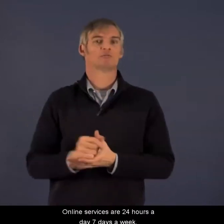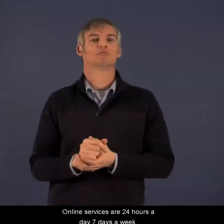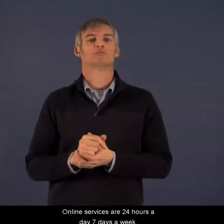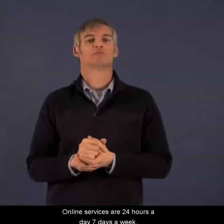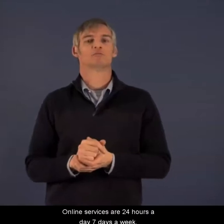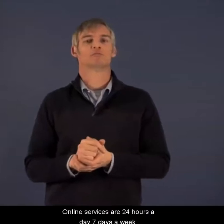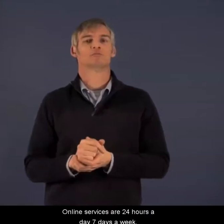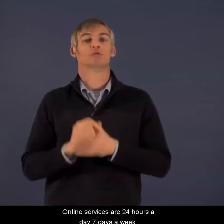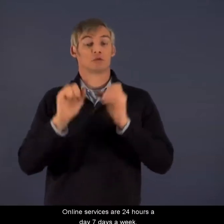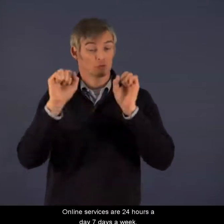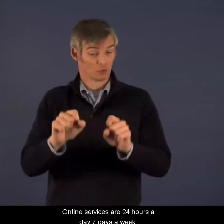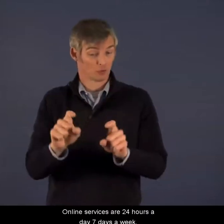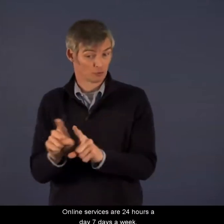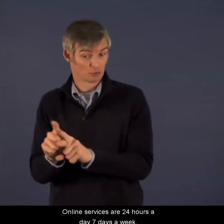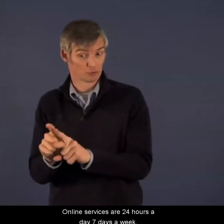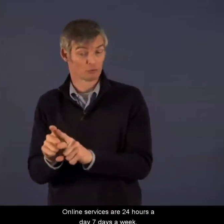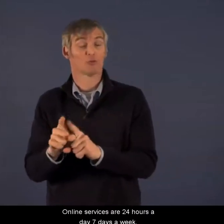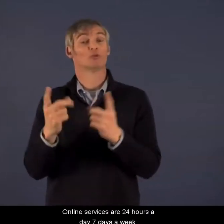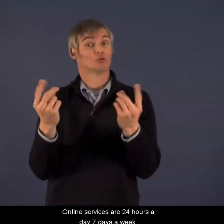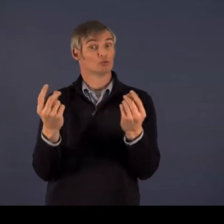Online services are 24 hours a day, 7 days a week.